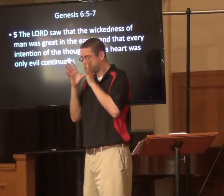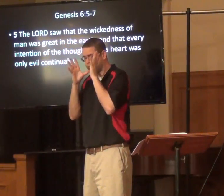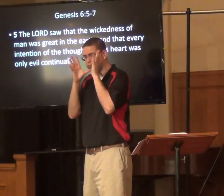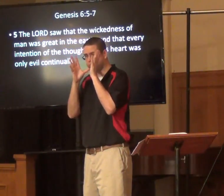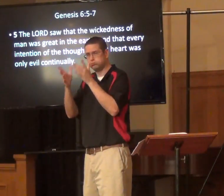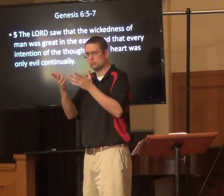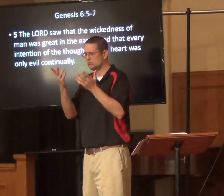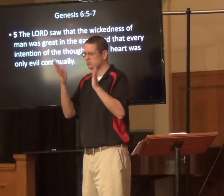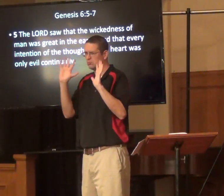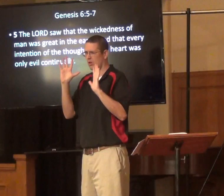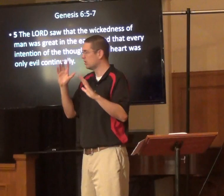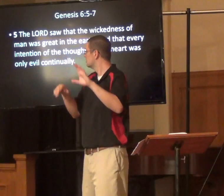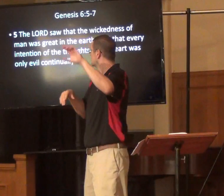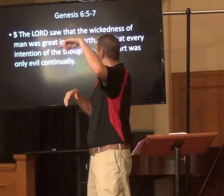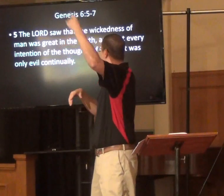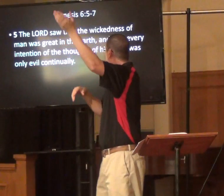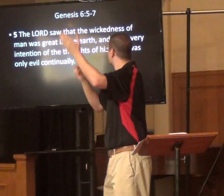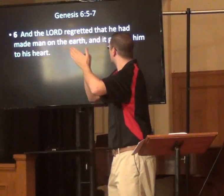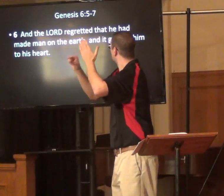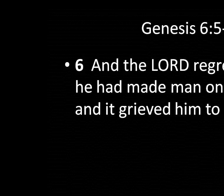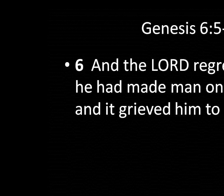had enough of it.